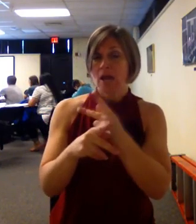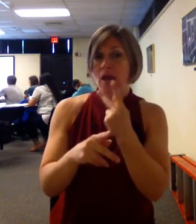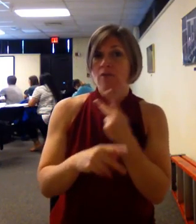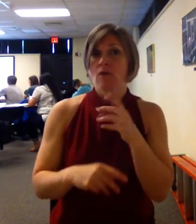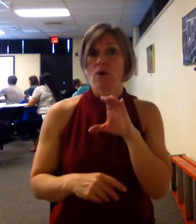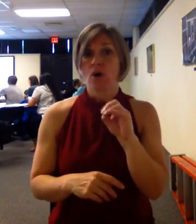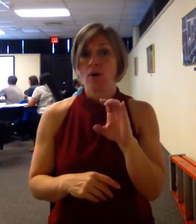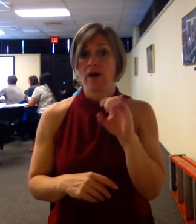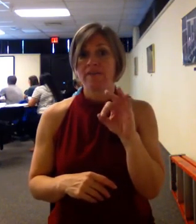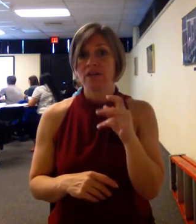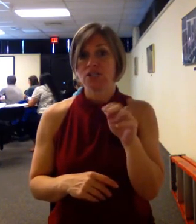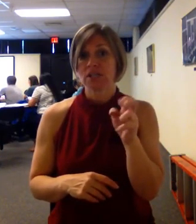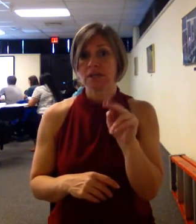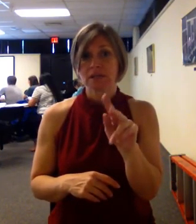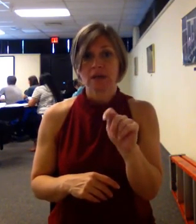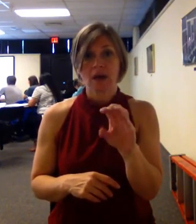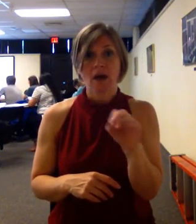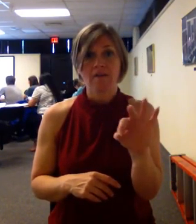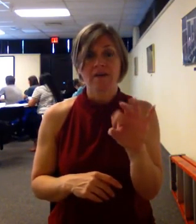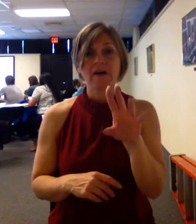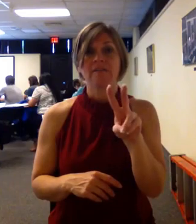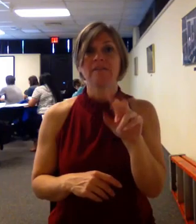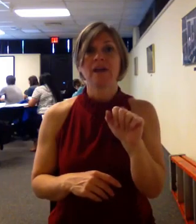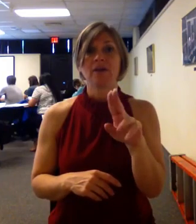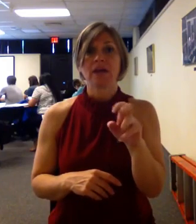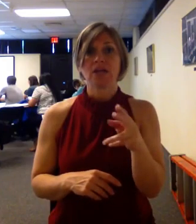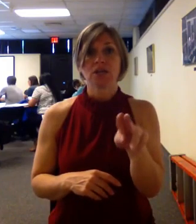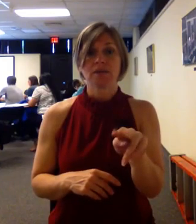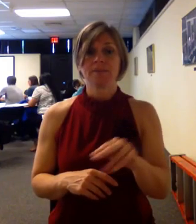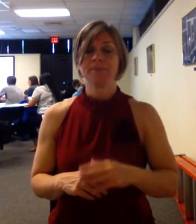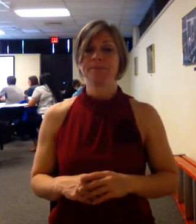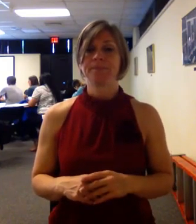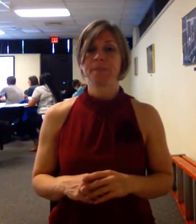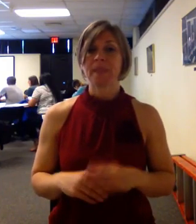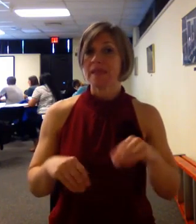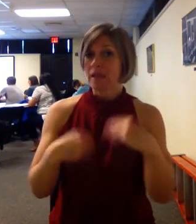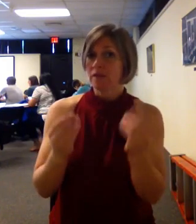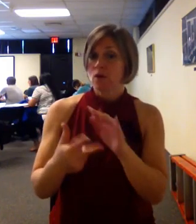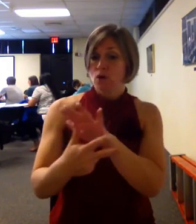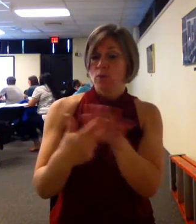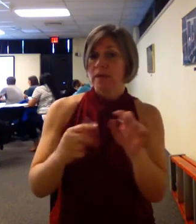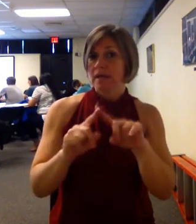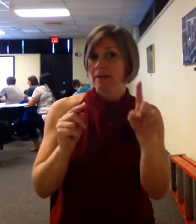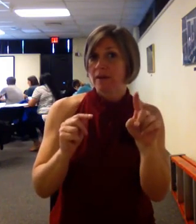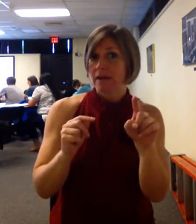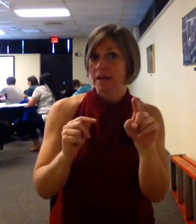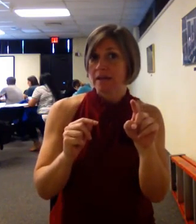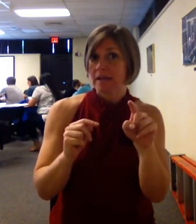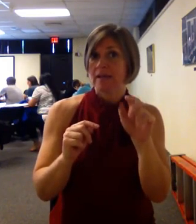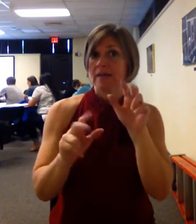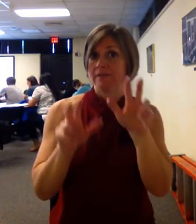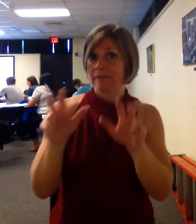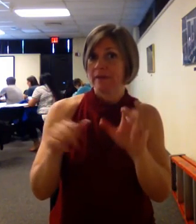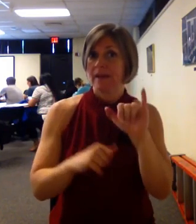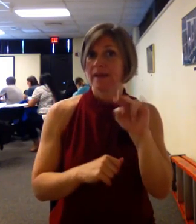variation. So what's happening here is they give you three different investments. You've got one investment,